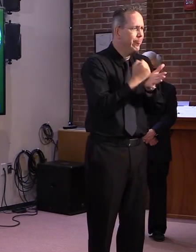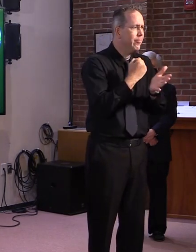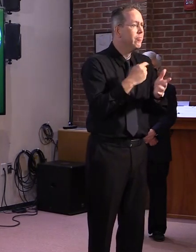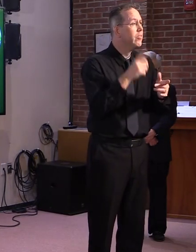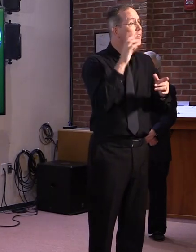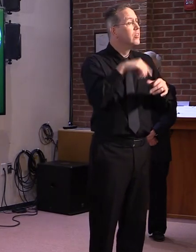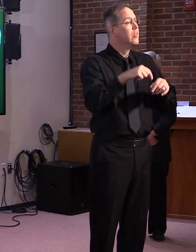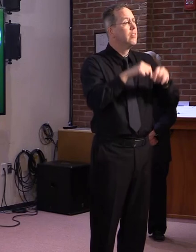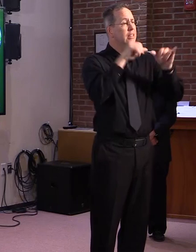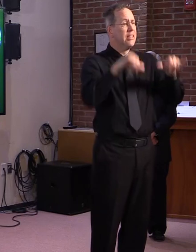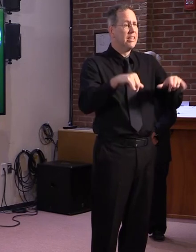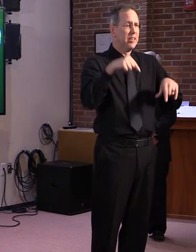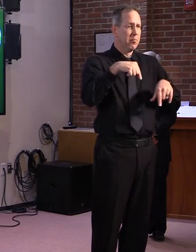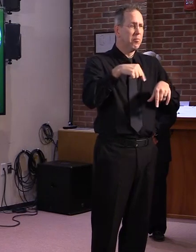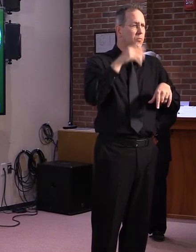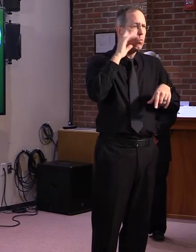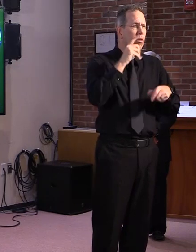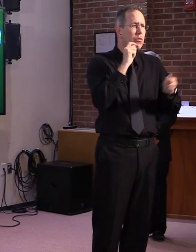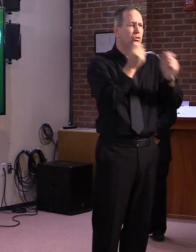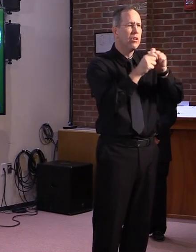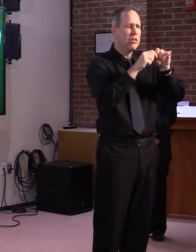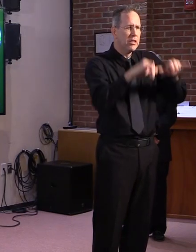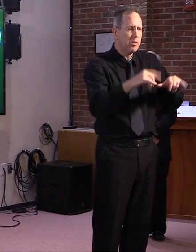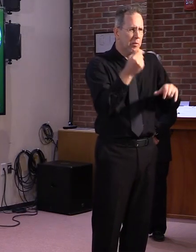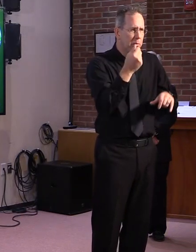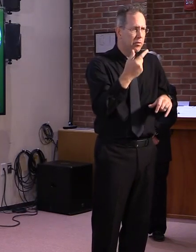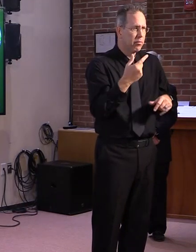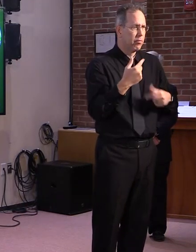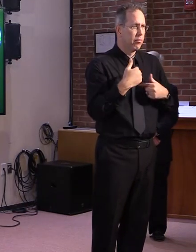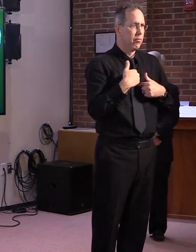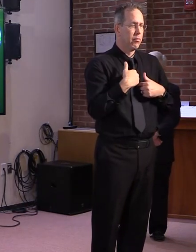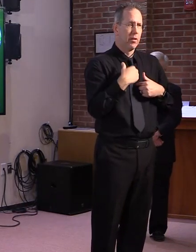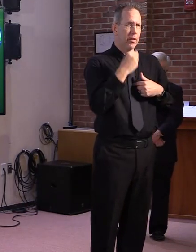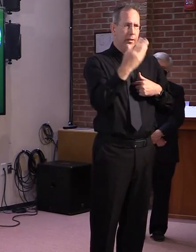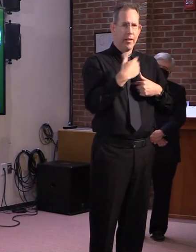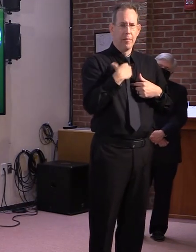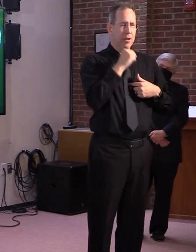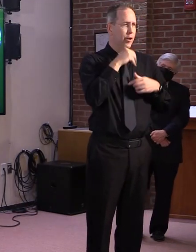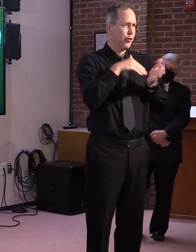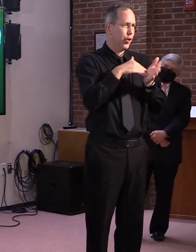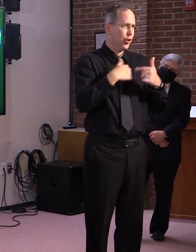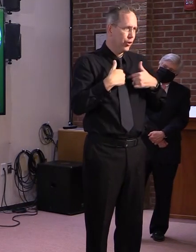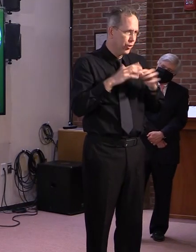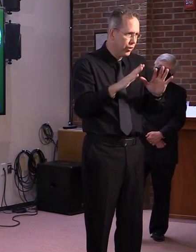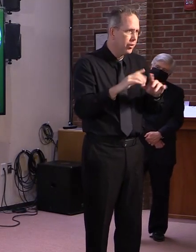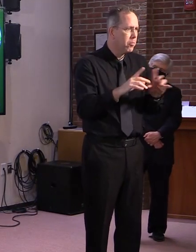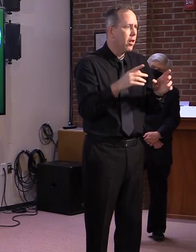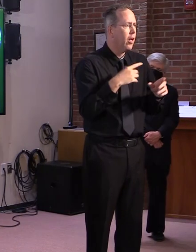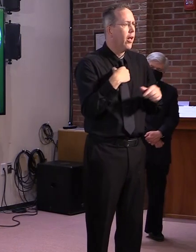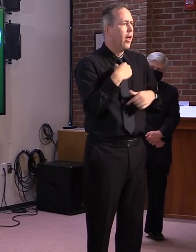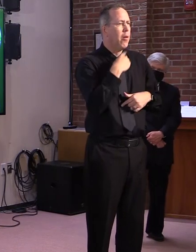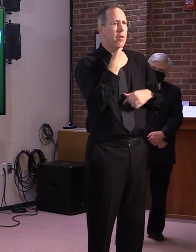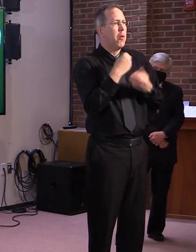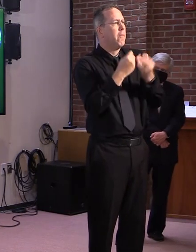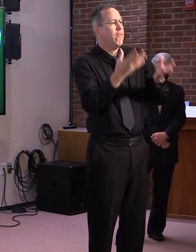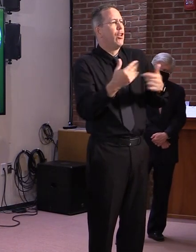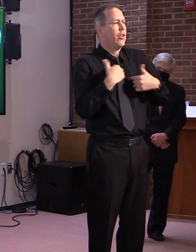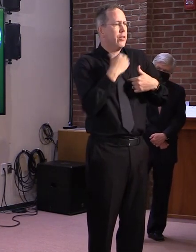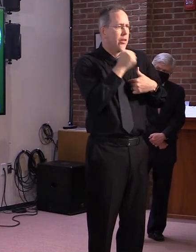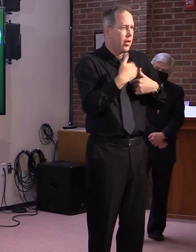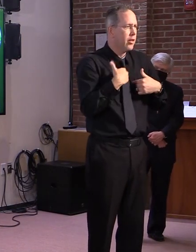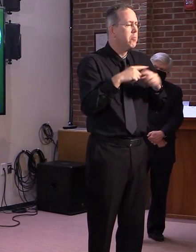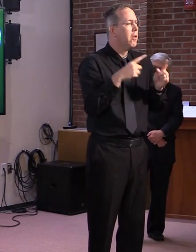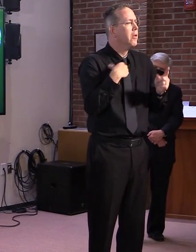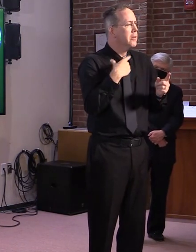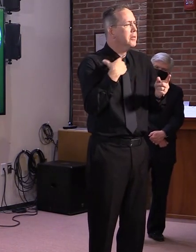I'm obviously not a physician or part of the health community, but I do believe that the testing is going to get